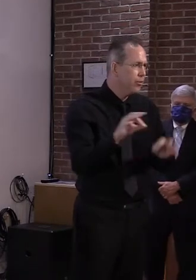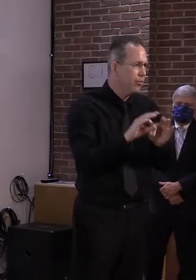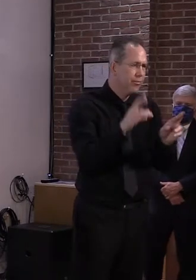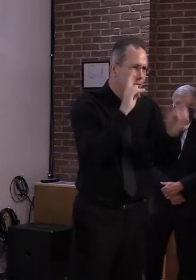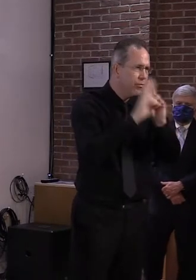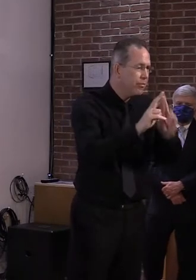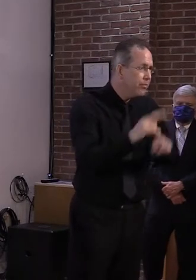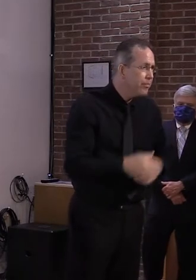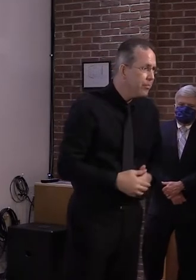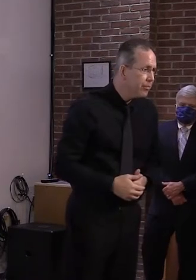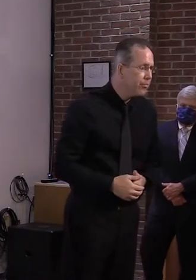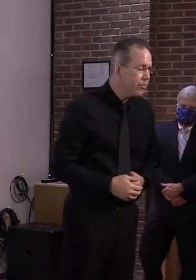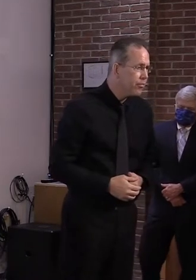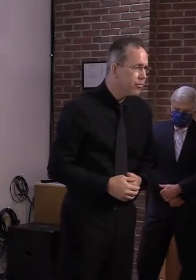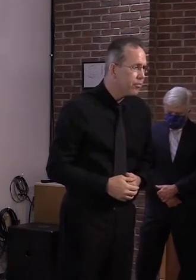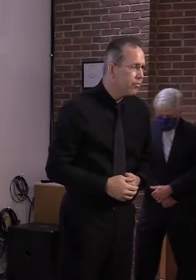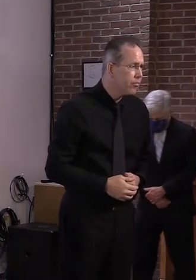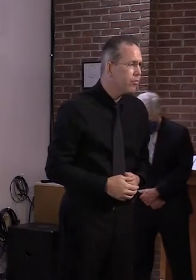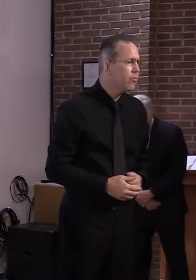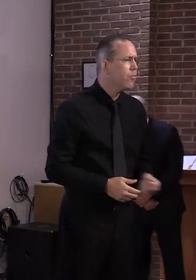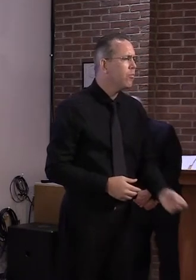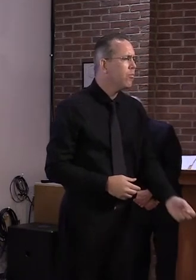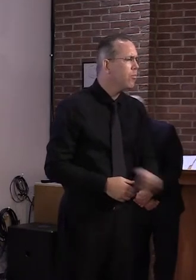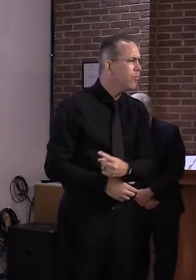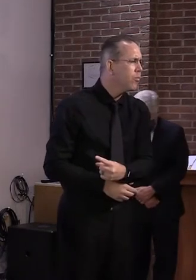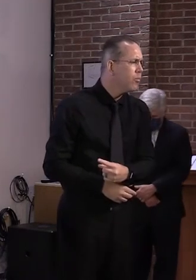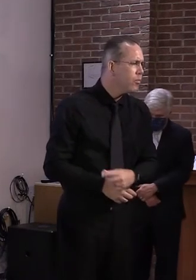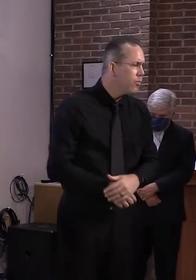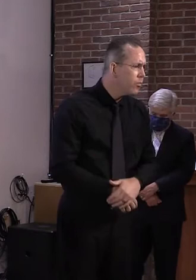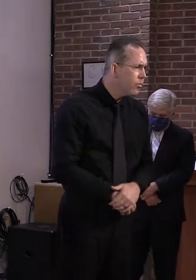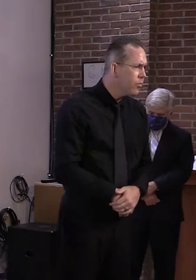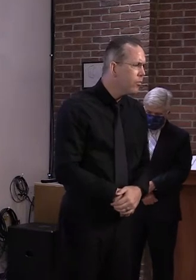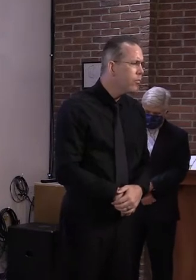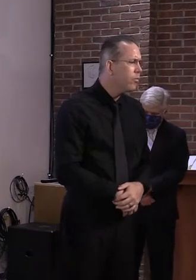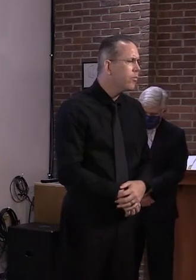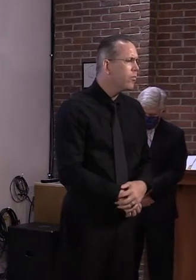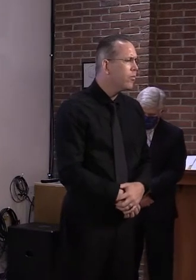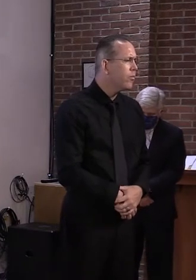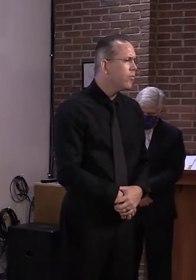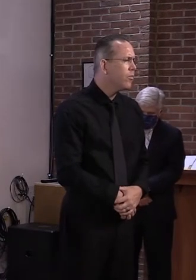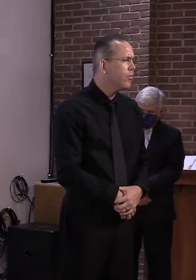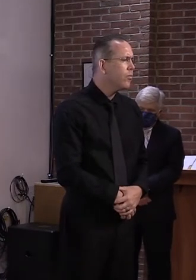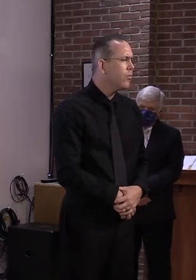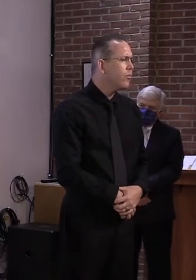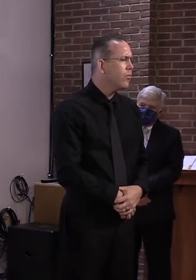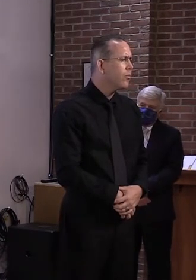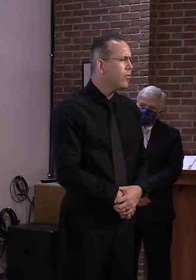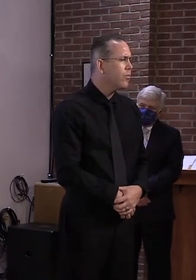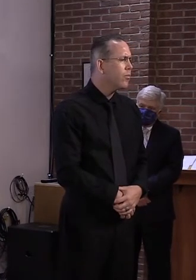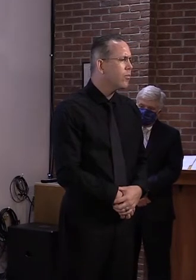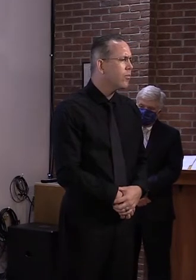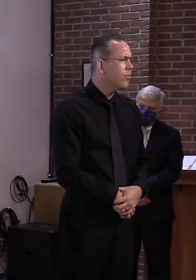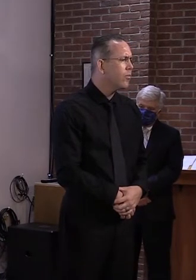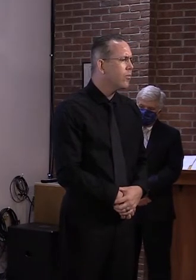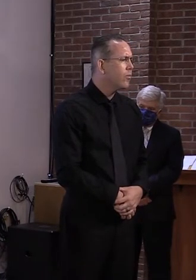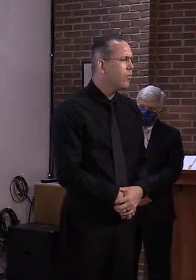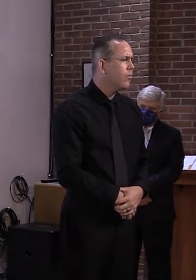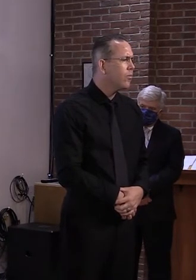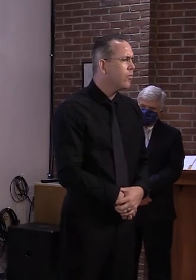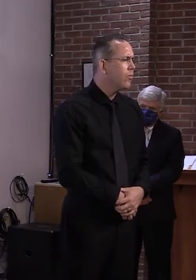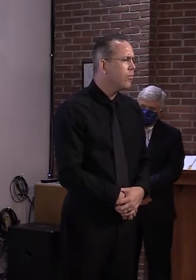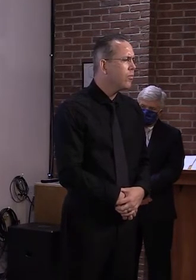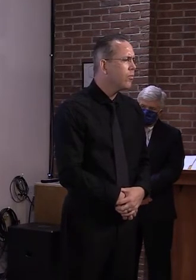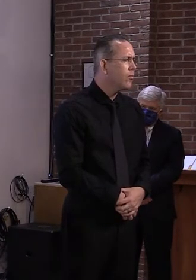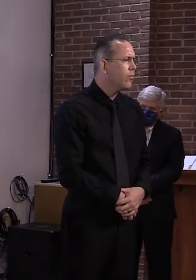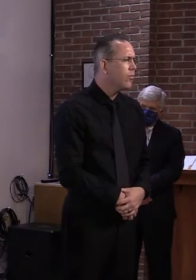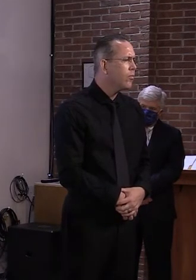you had conversations, your administration, with the organizers of these rallies about what's acceptable and what's not? Has